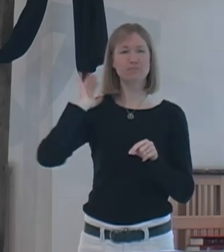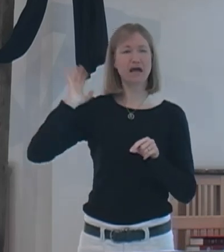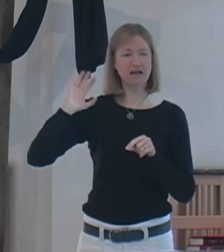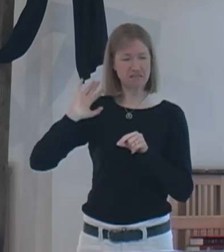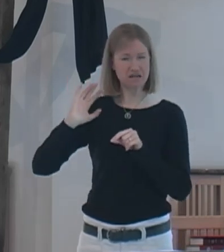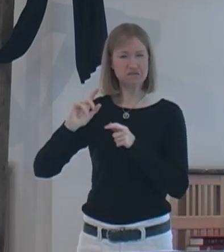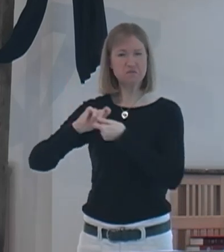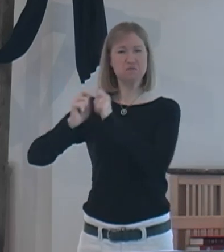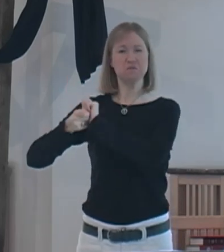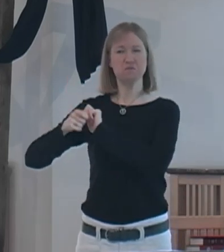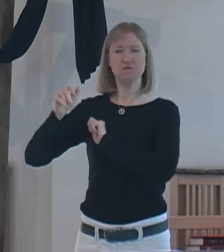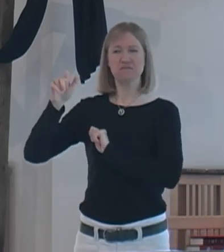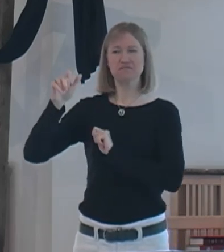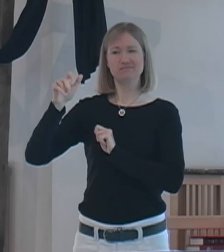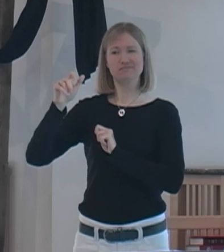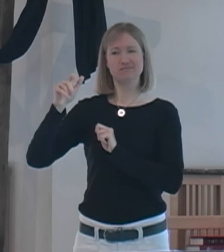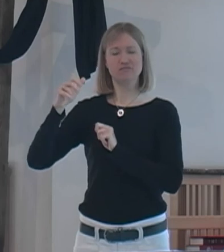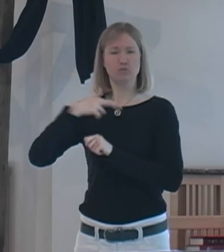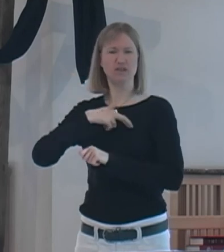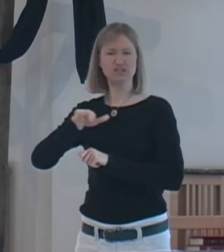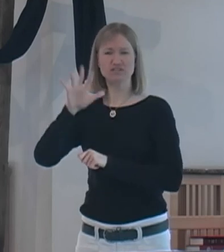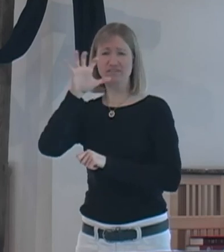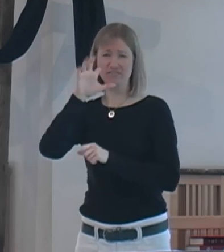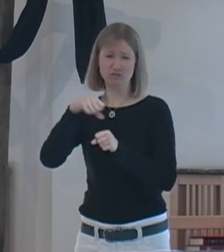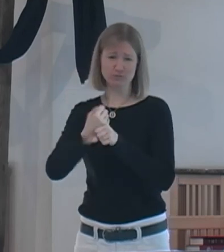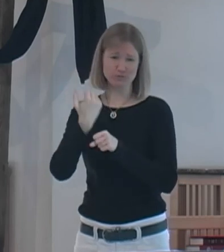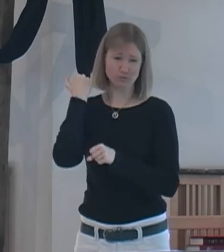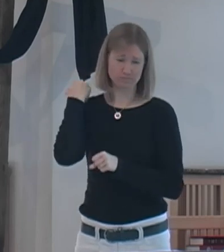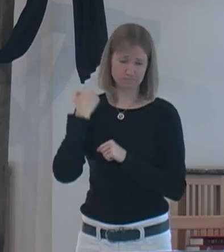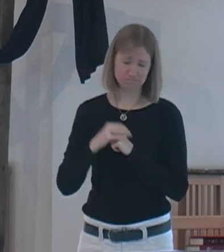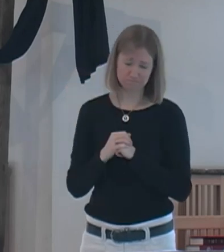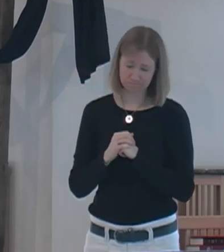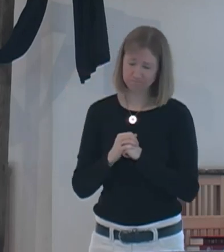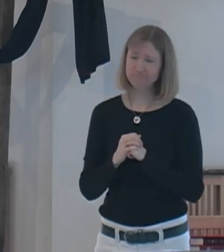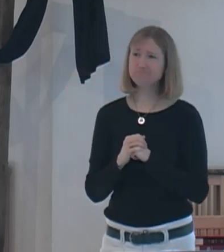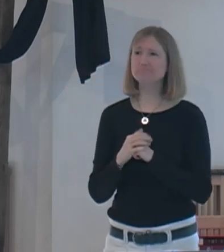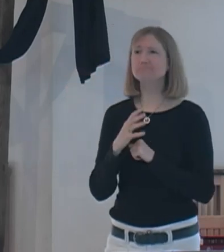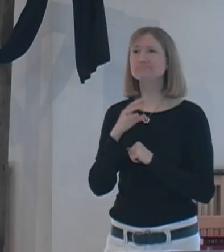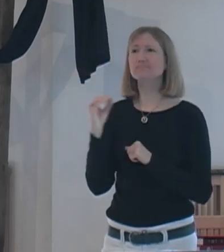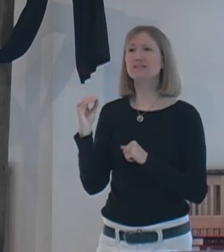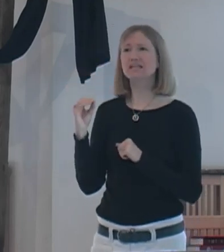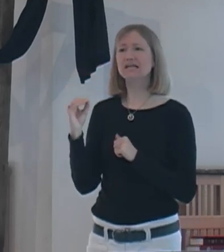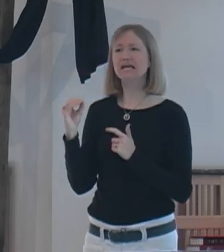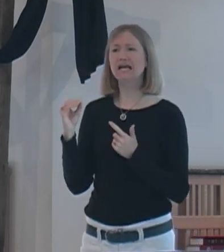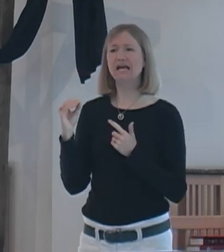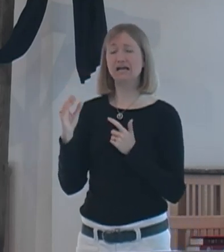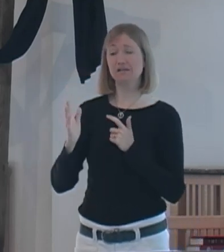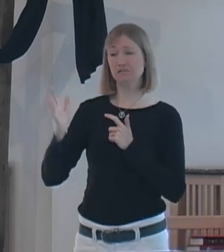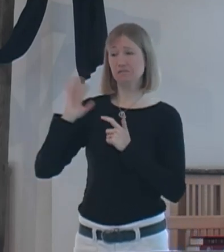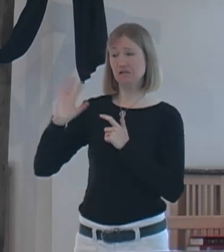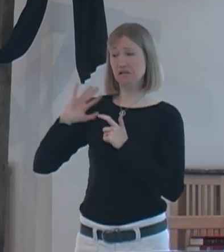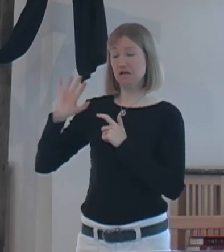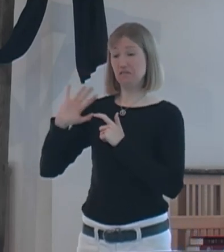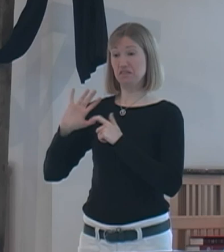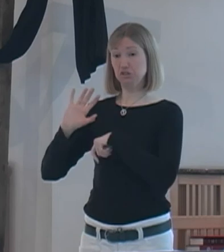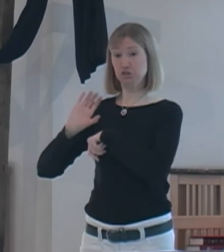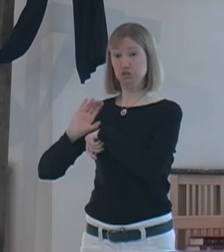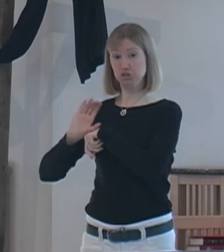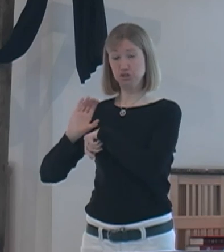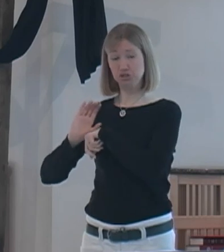nearly 500 years ago. And the institutional church of Luther's day had also